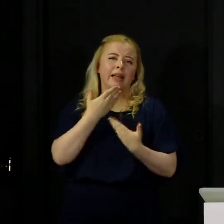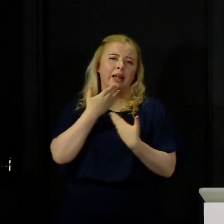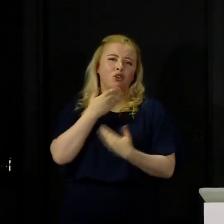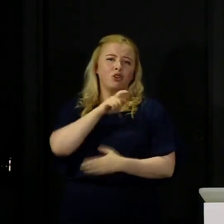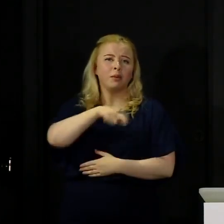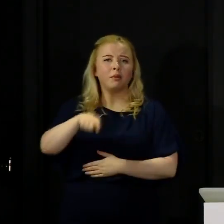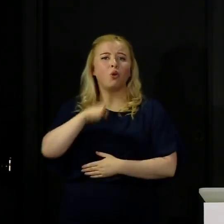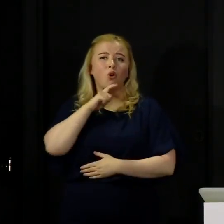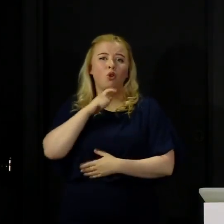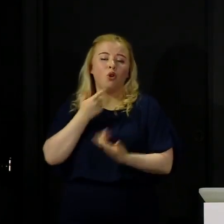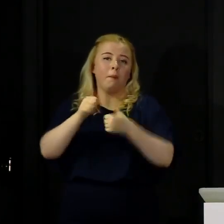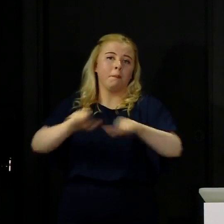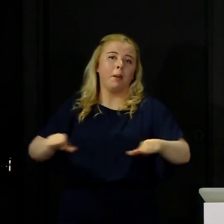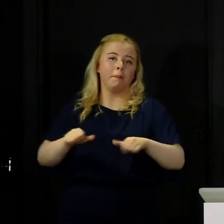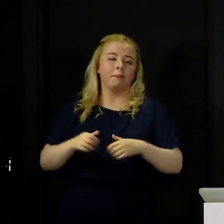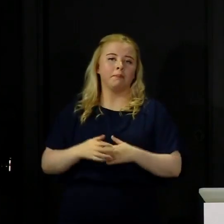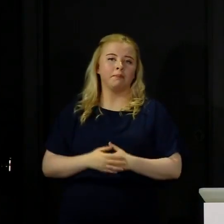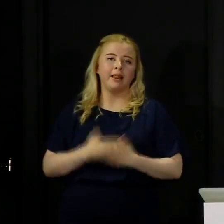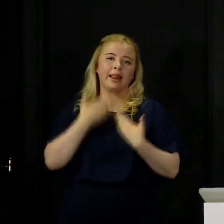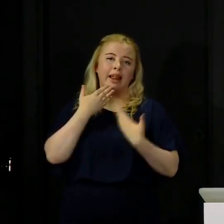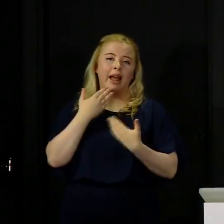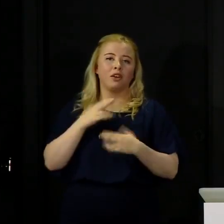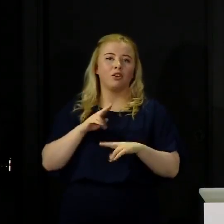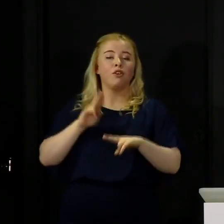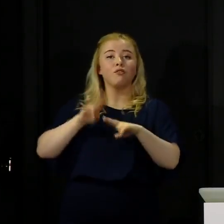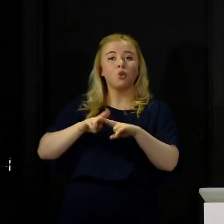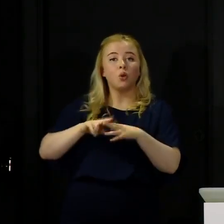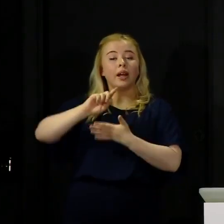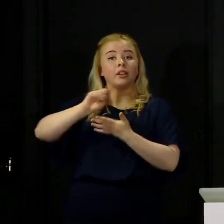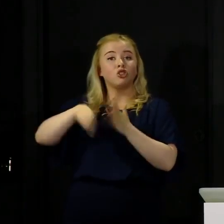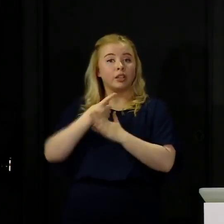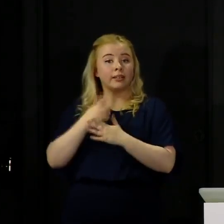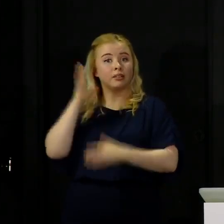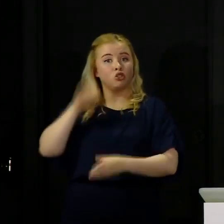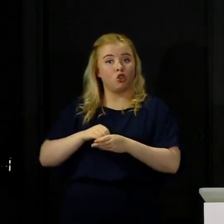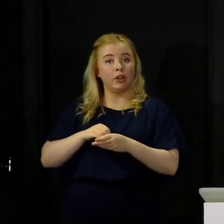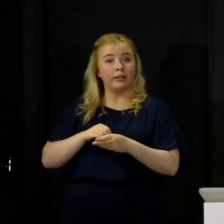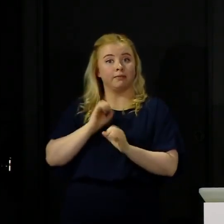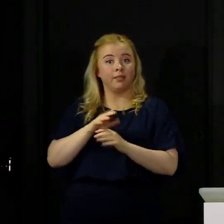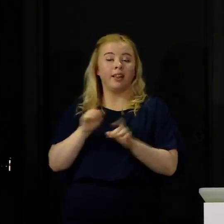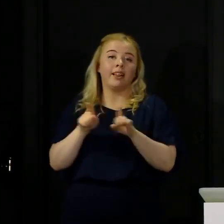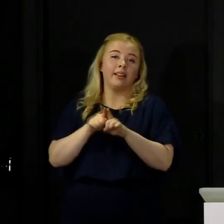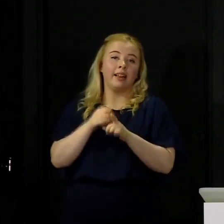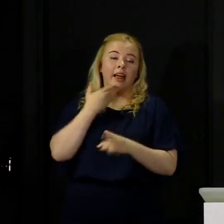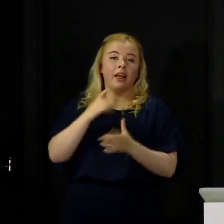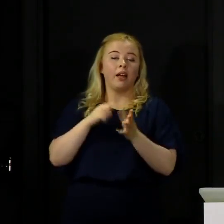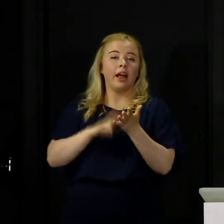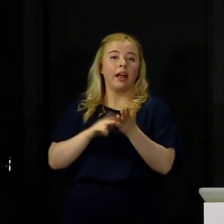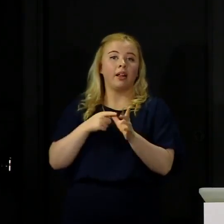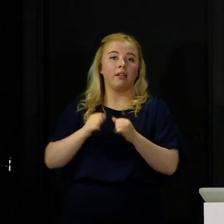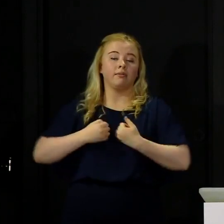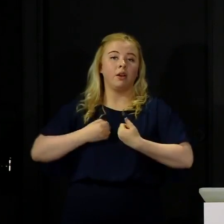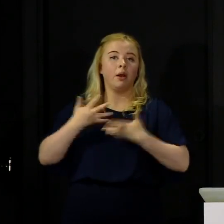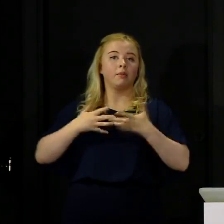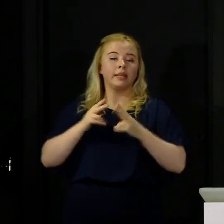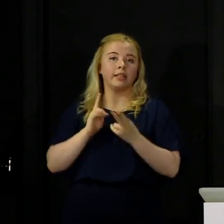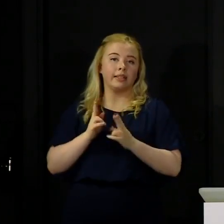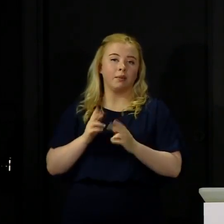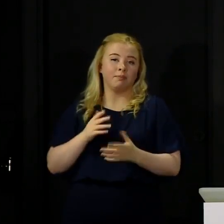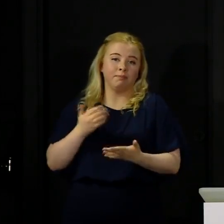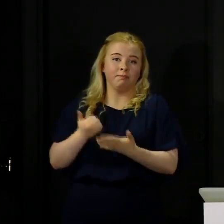who were able to resolve that. Thanks to Fiona and Jason for joining me today, and to Anna, our BSL interpreter,